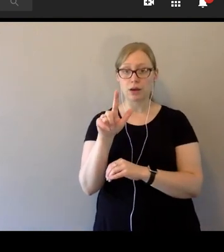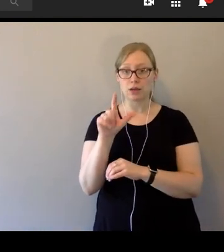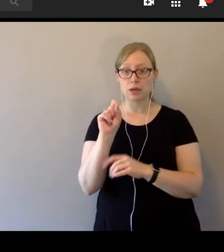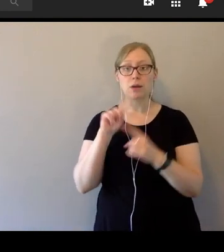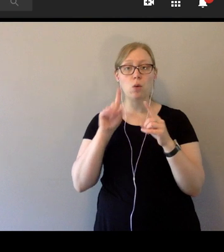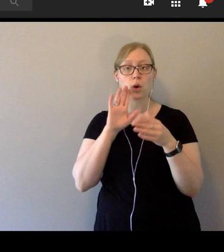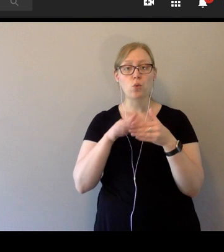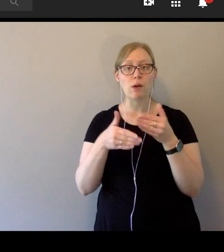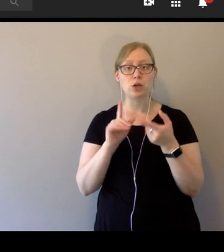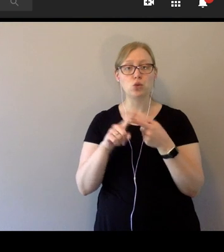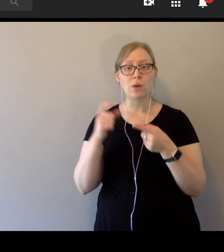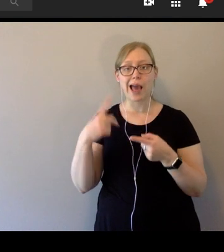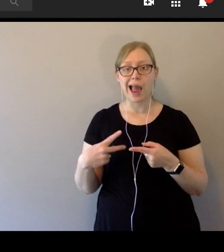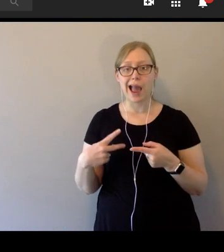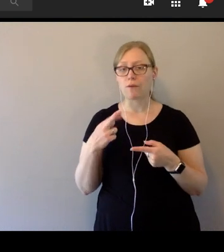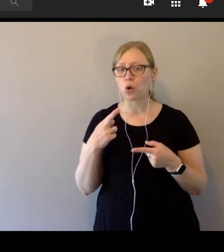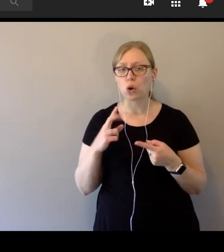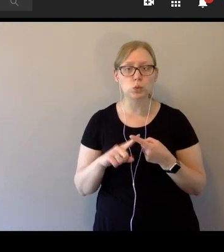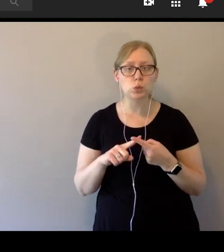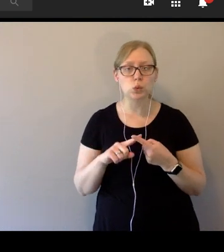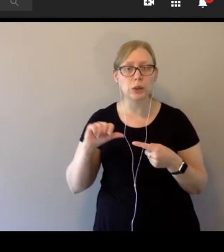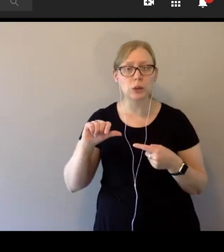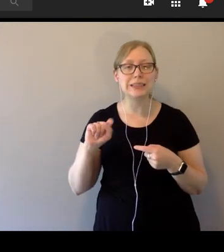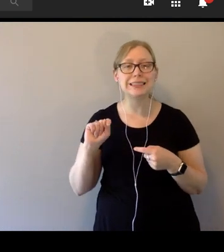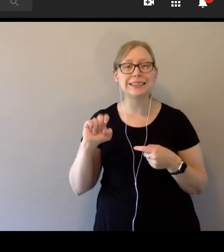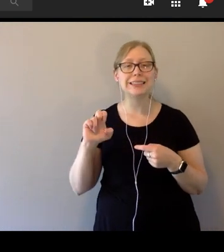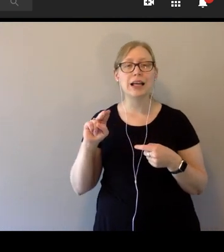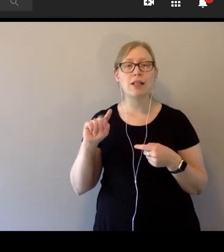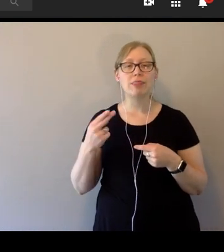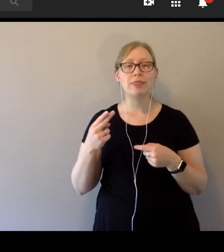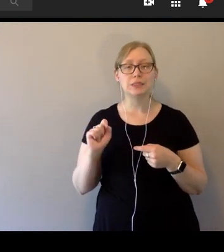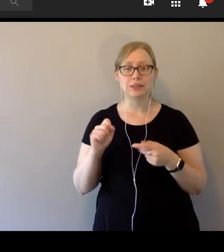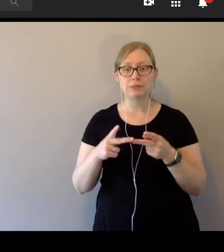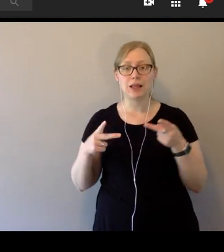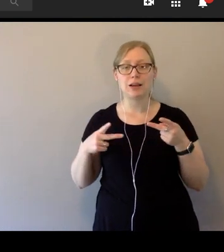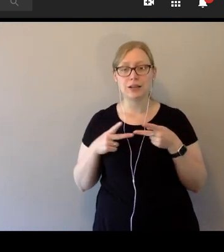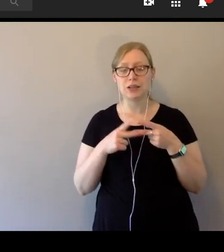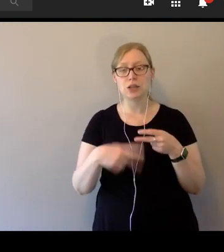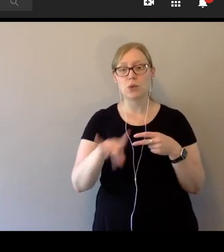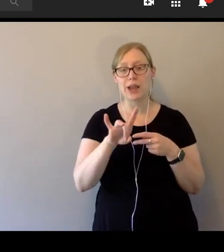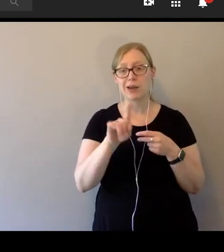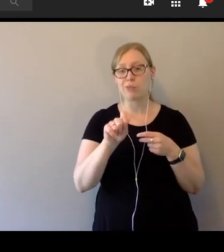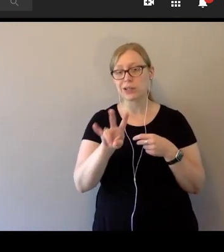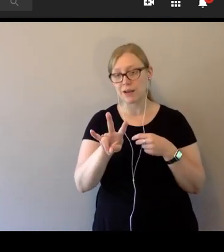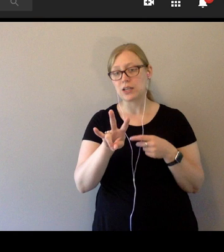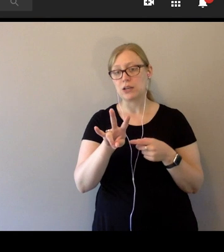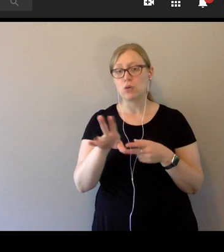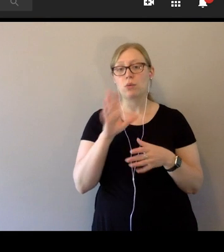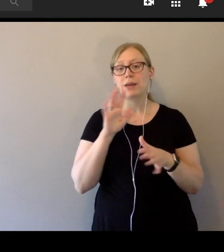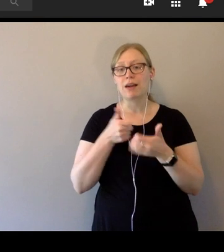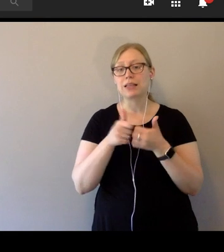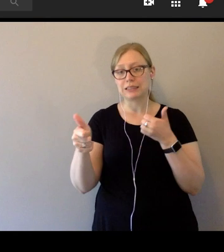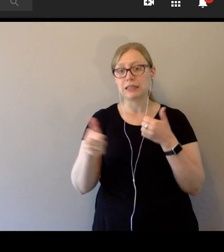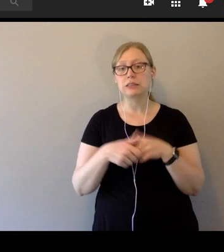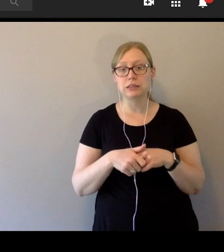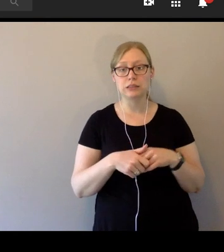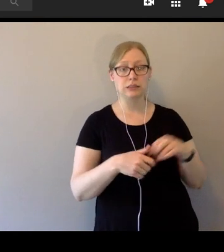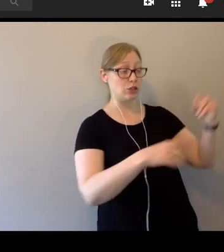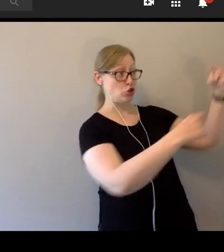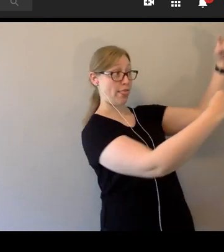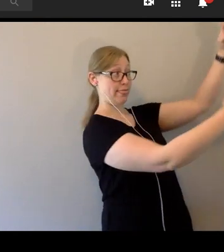so or to the tenths place rather. So this would be 8.7 would be this distance that the owl is up